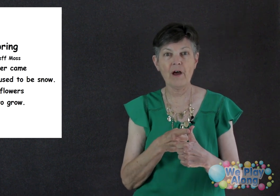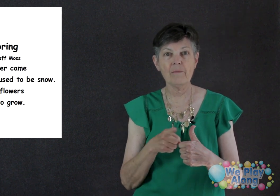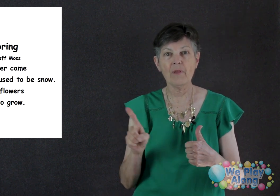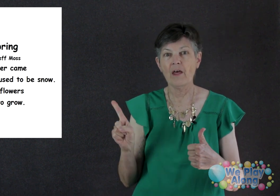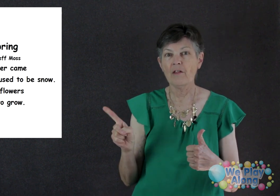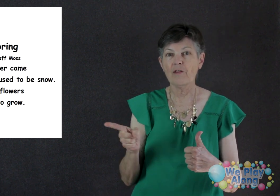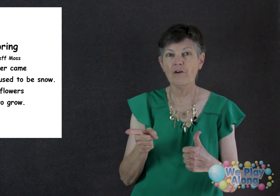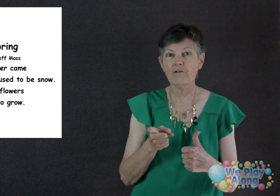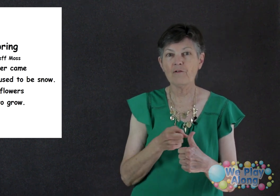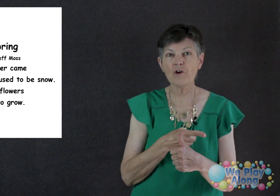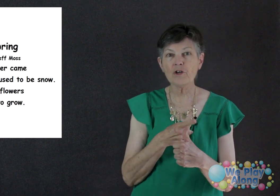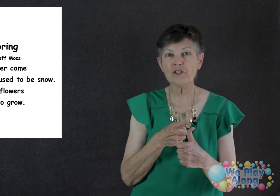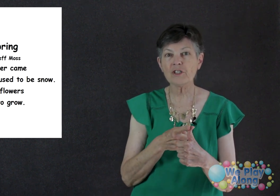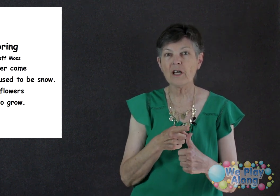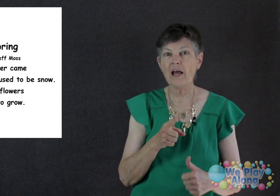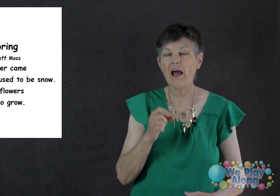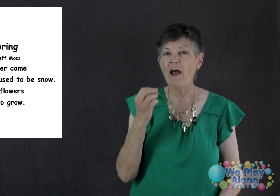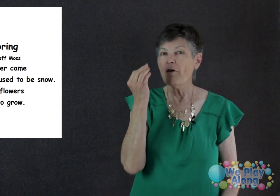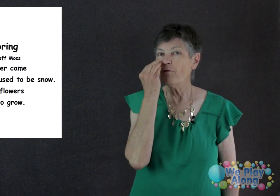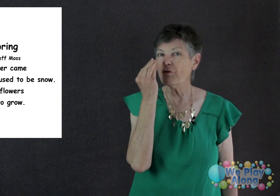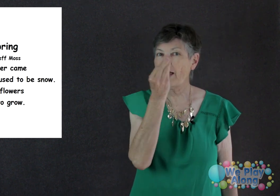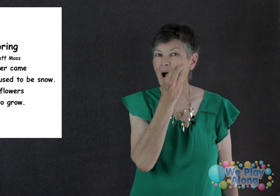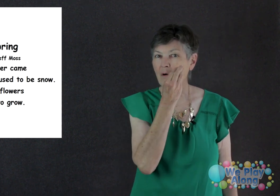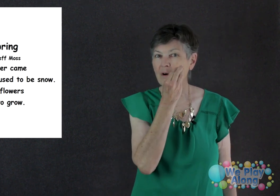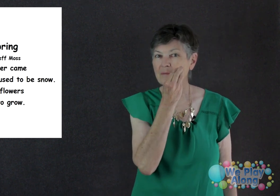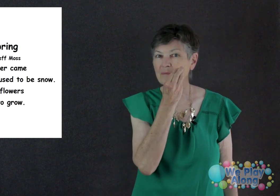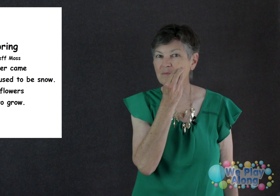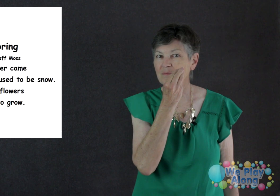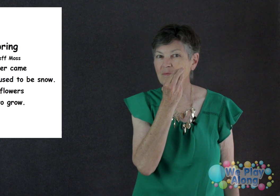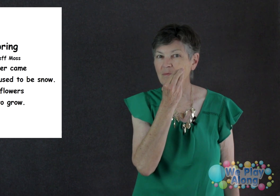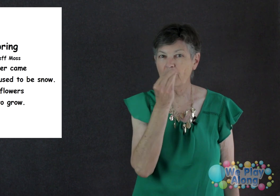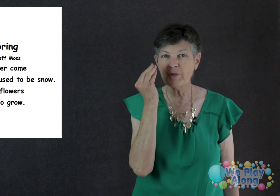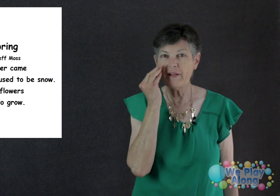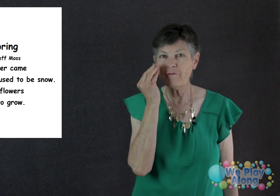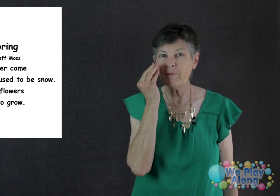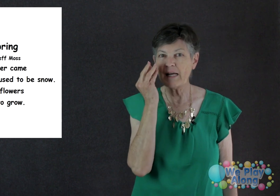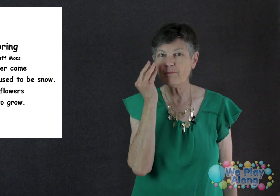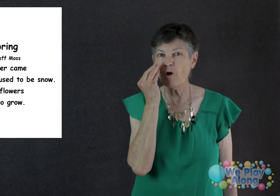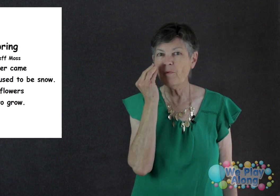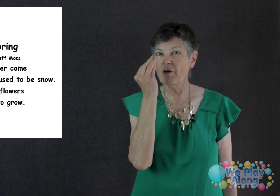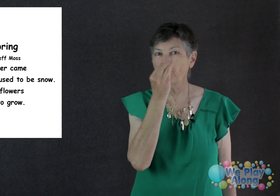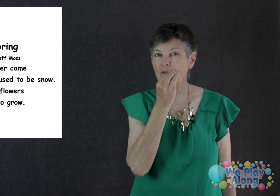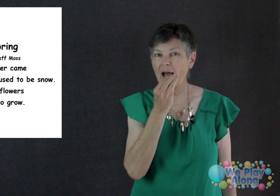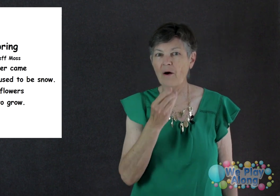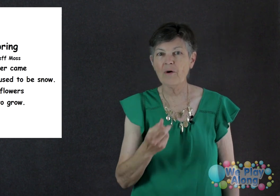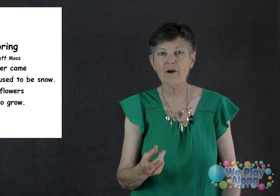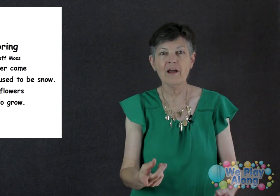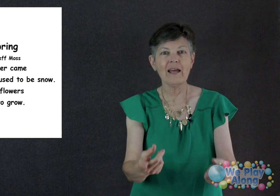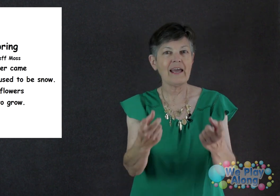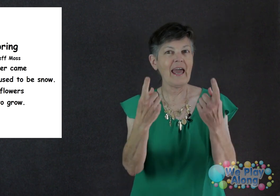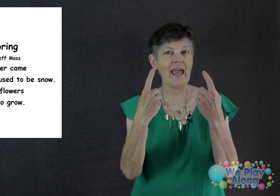thumb. The first flower, remember we did that from the last poem, flower